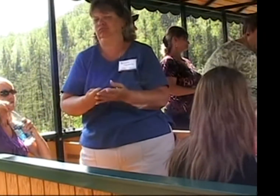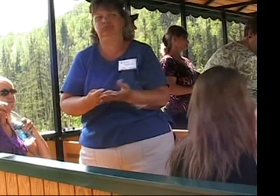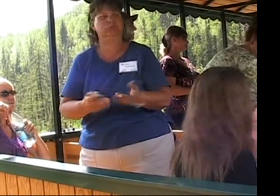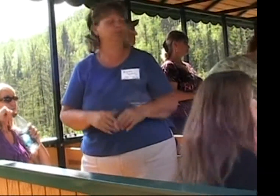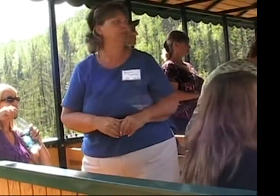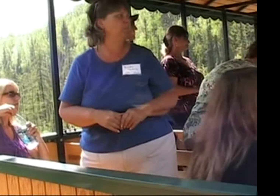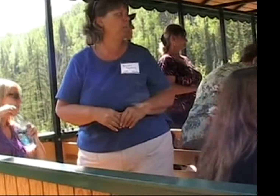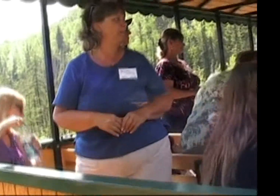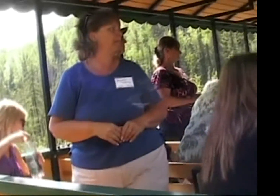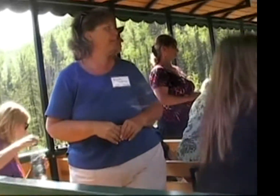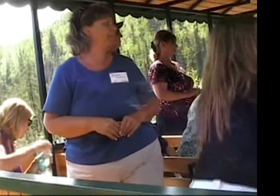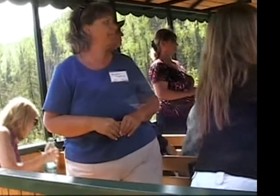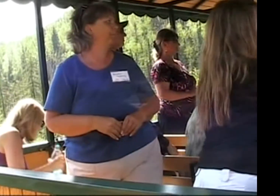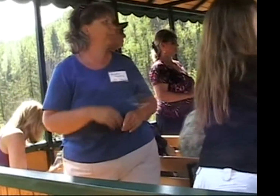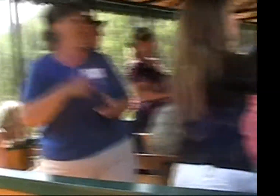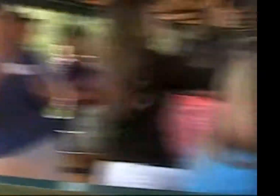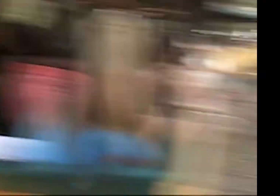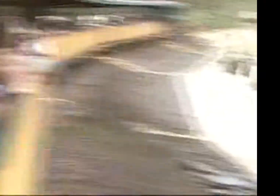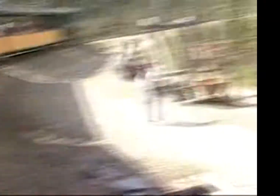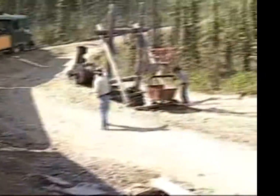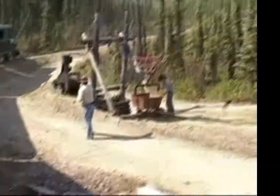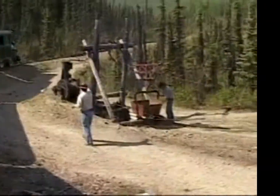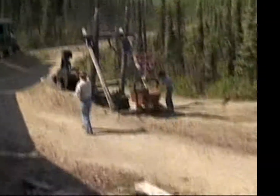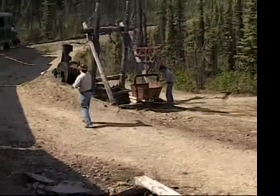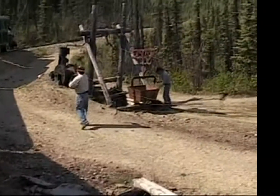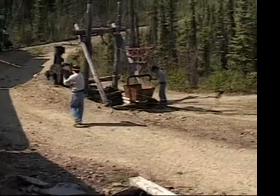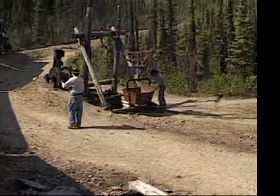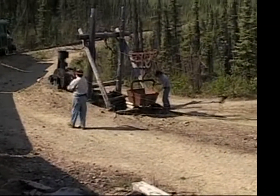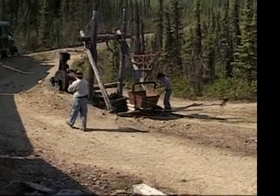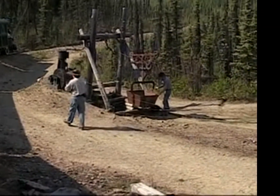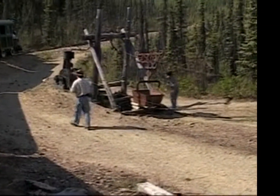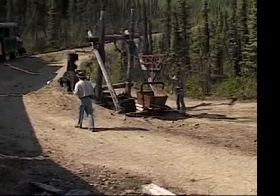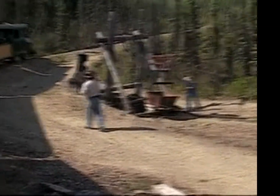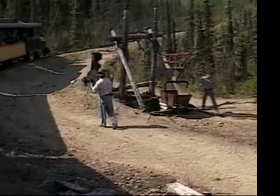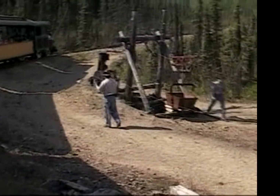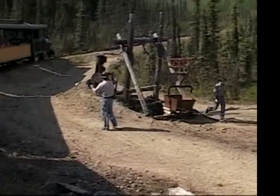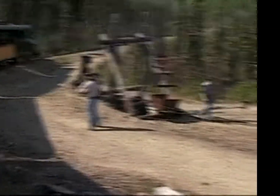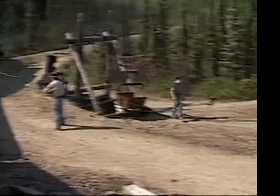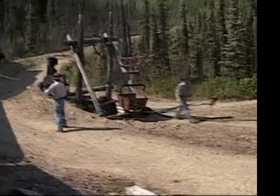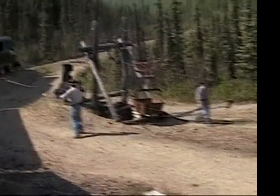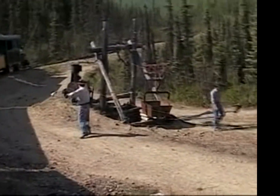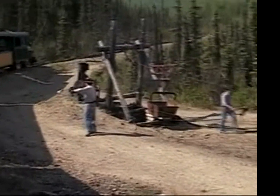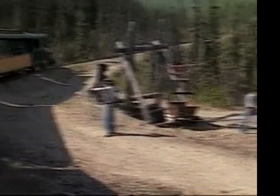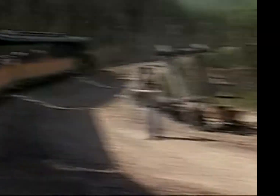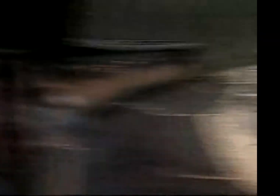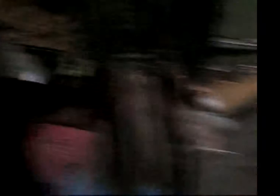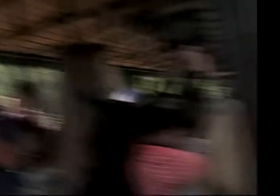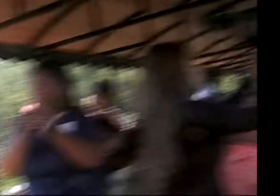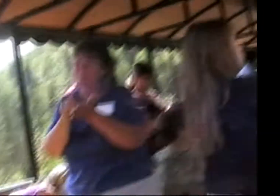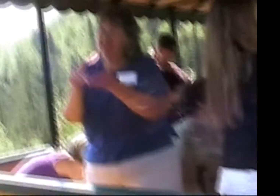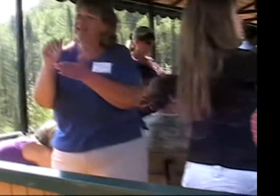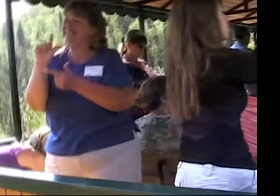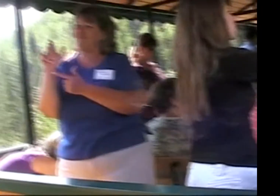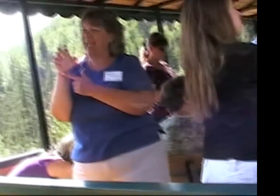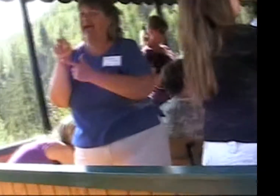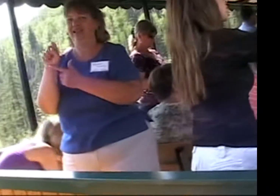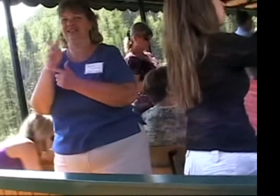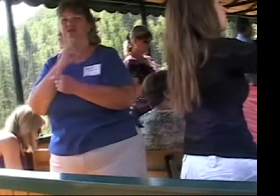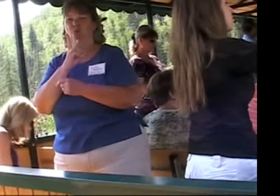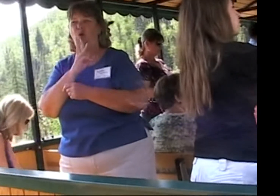as far as you can see through these valleyways, serving the channels to collect millions of gallons of water downhill, gravity